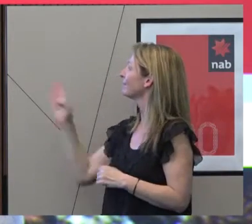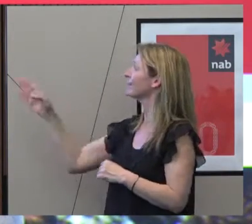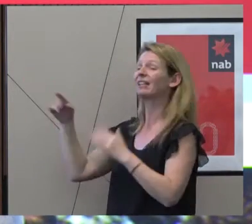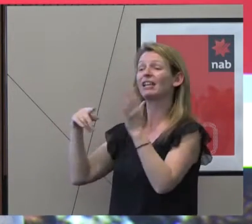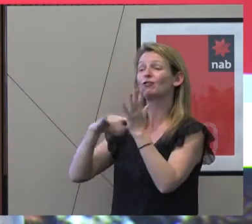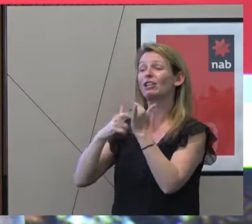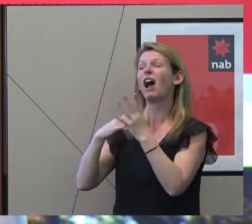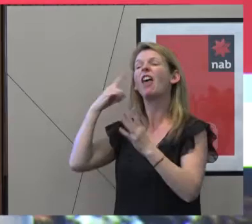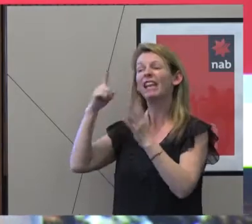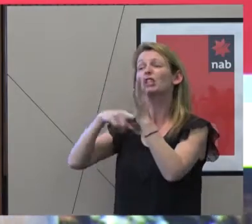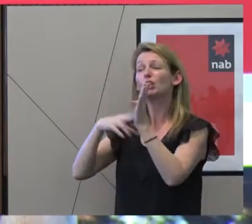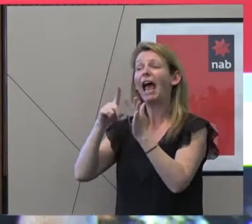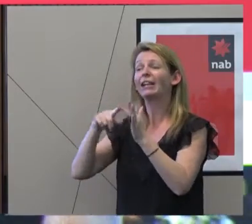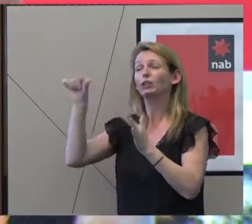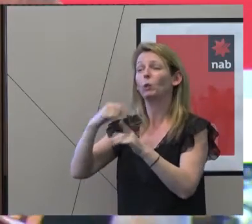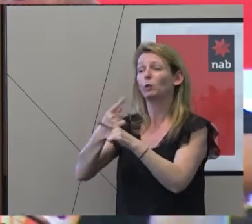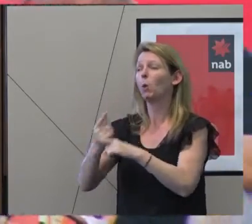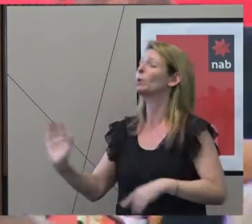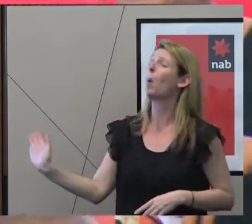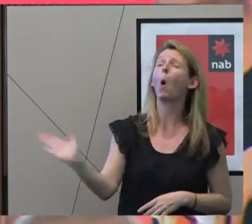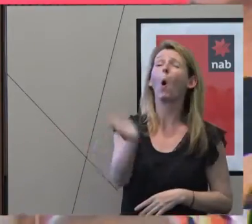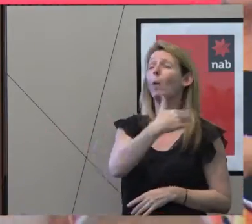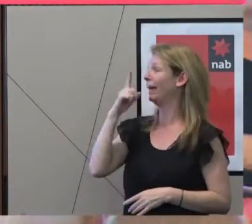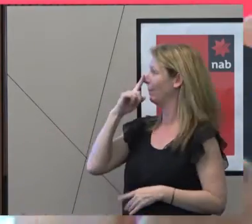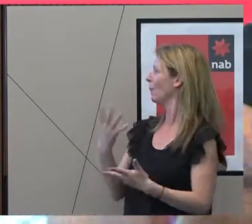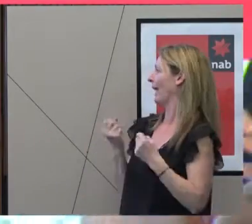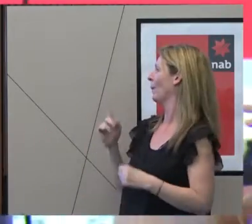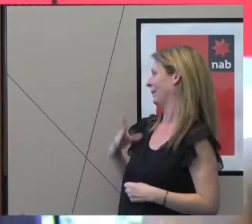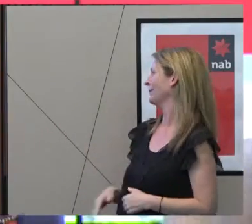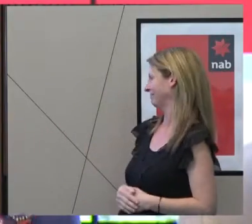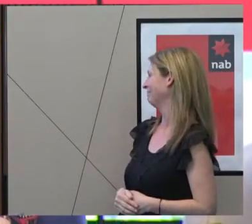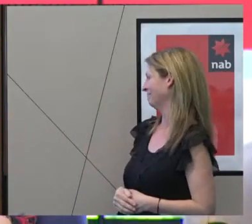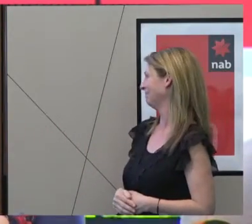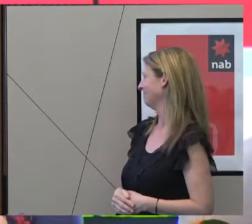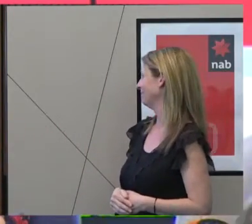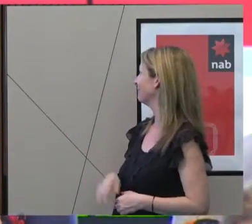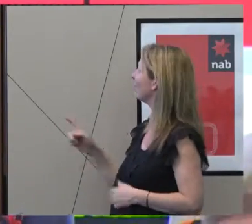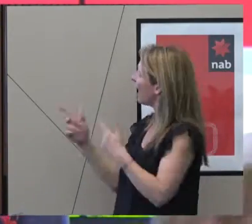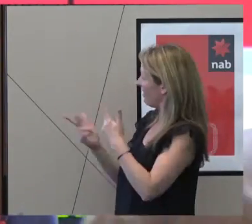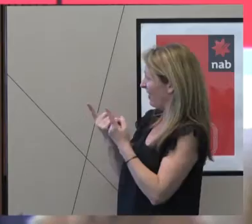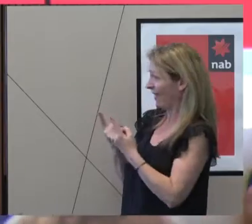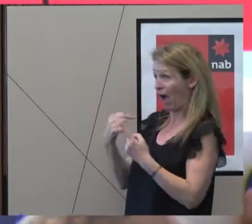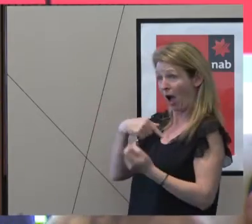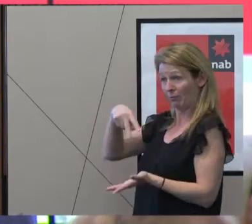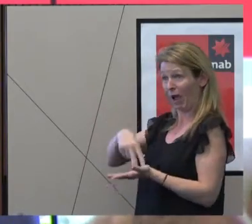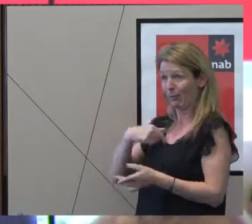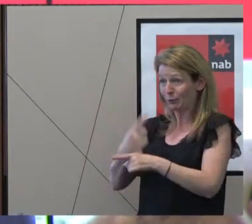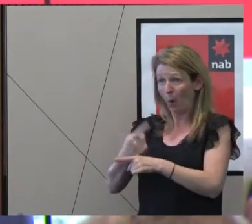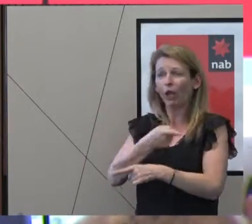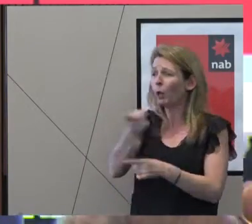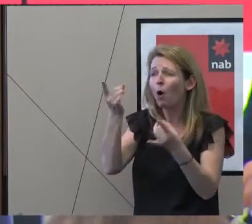is Jane talking to everybody everywhere, and then we'll all get what we need. And so the other thing, is I'm talking here to the